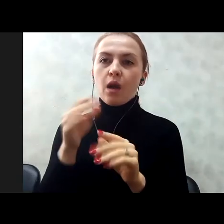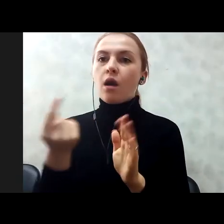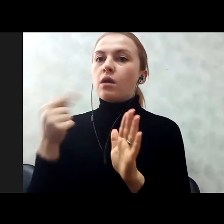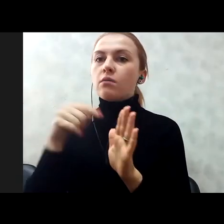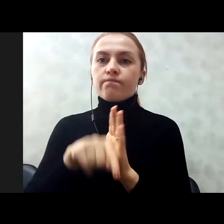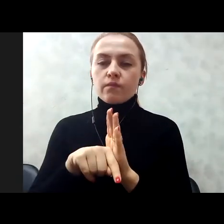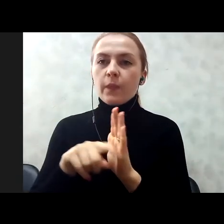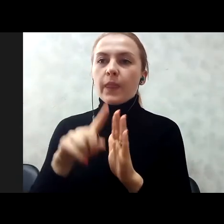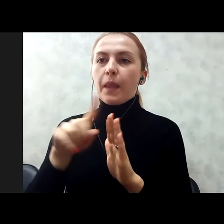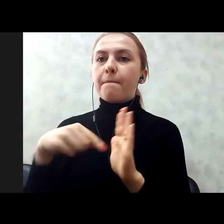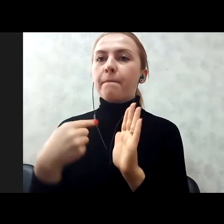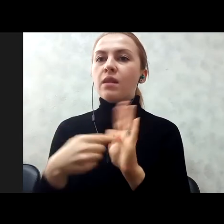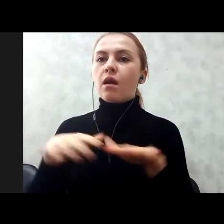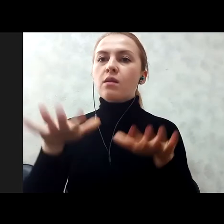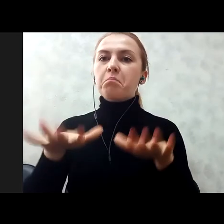although